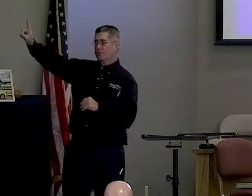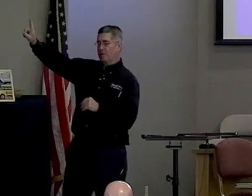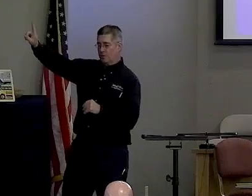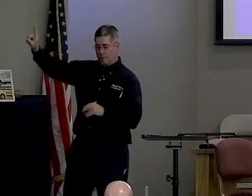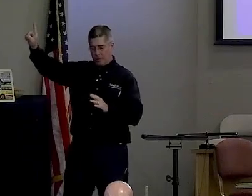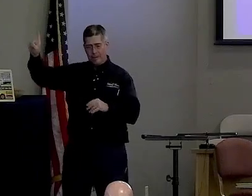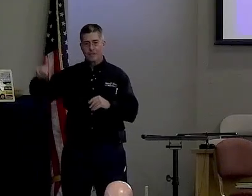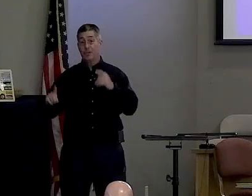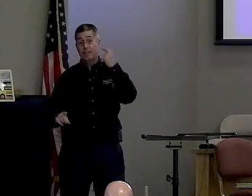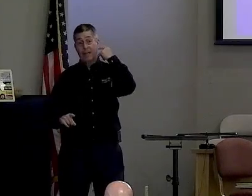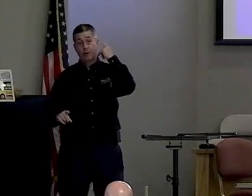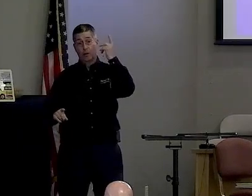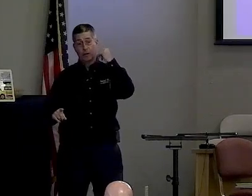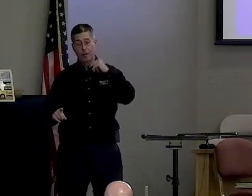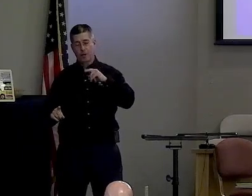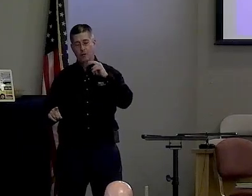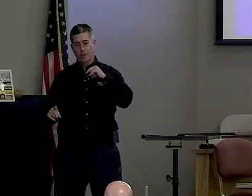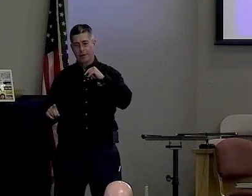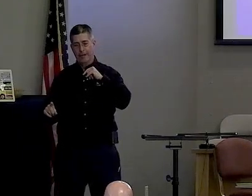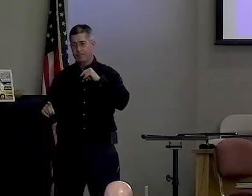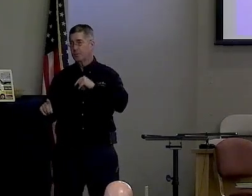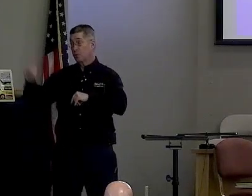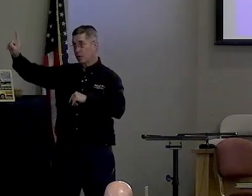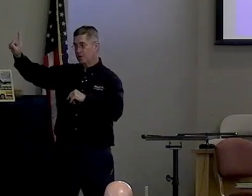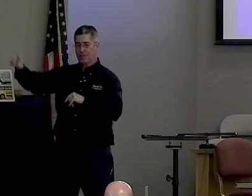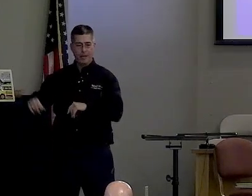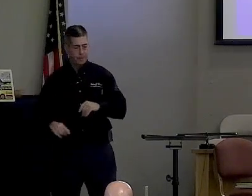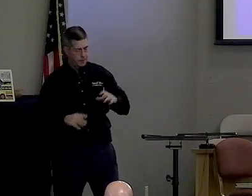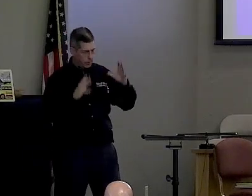bit, just wait, wait. She didn't have her cochlear in. Wait just a second. She went.